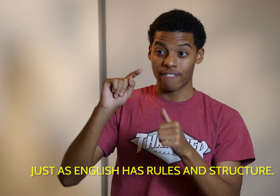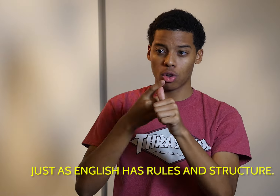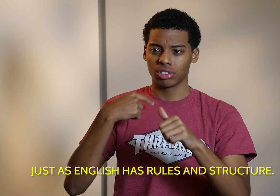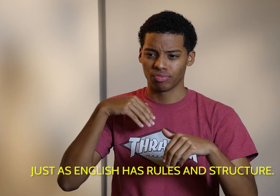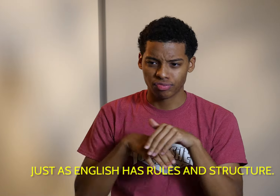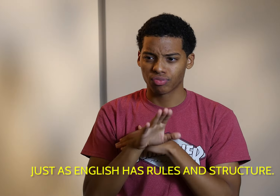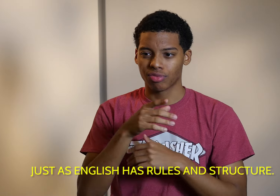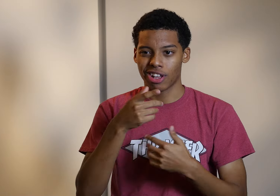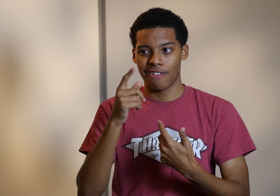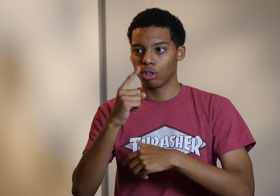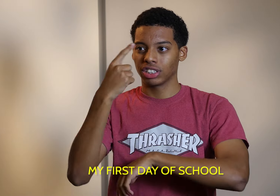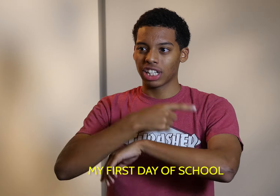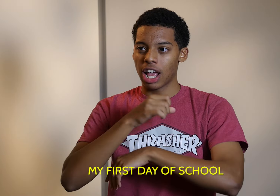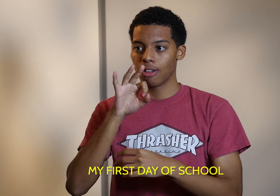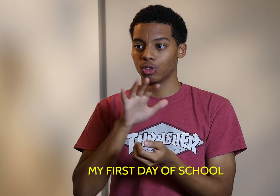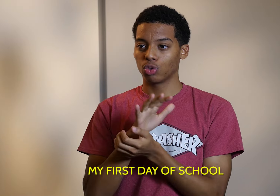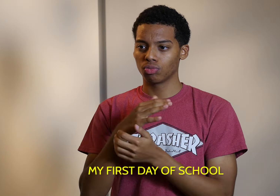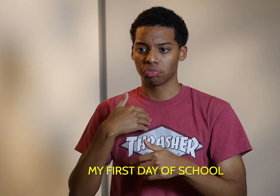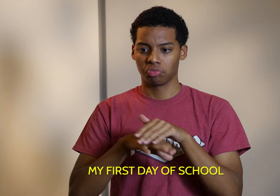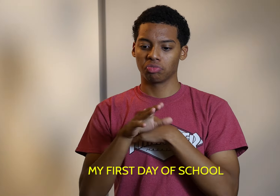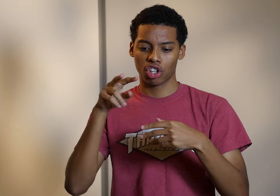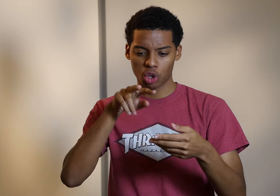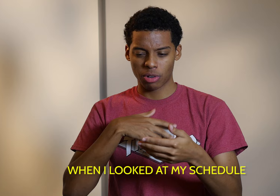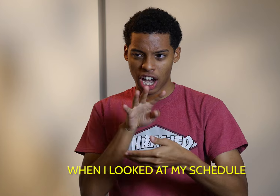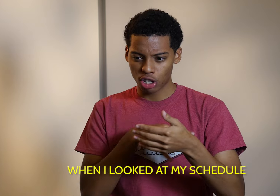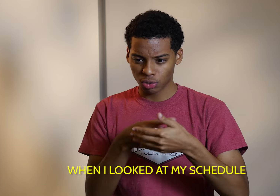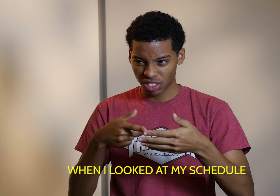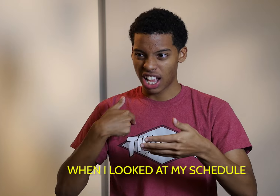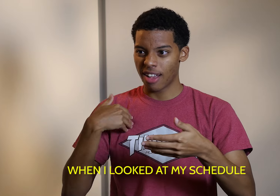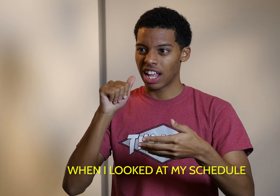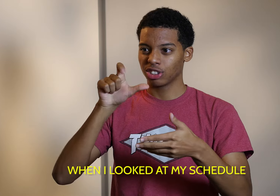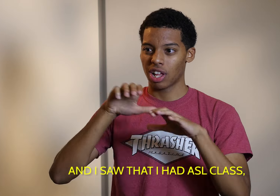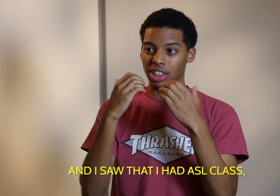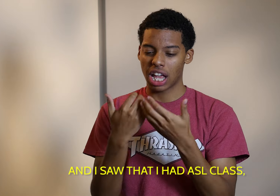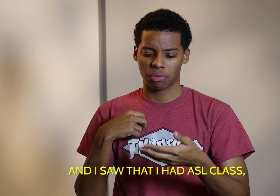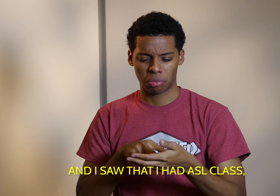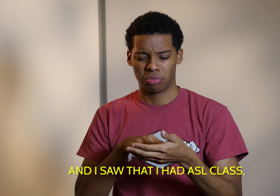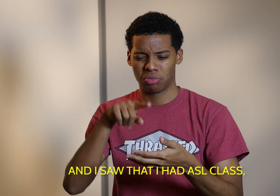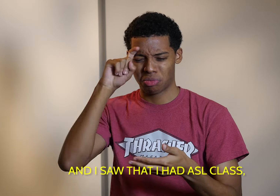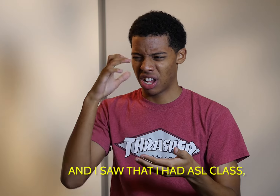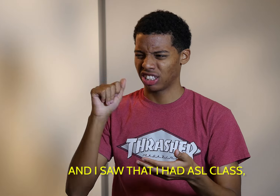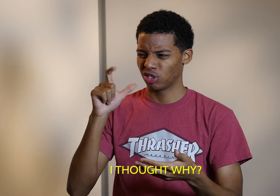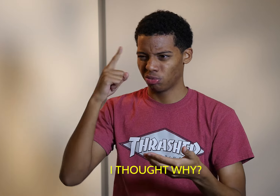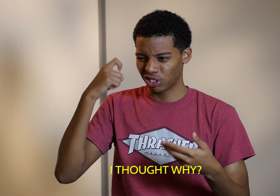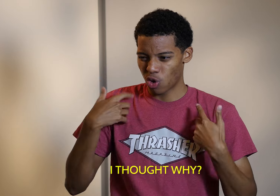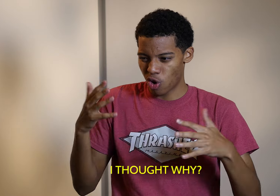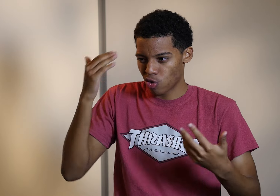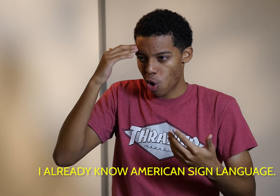structure. My first day of school, when I looked at my schedule and I saw that I had ASL class, I thought, why? I